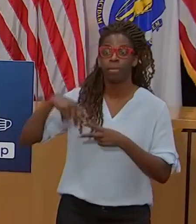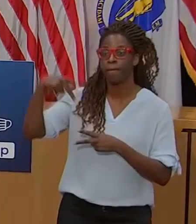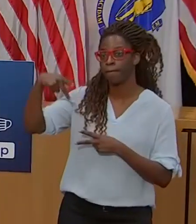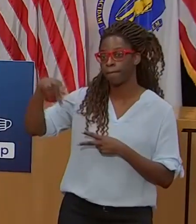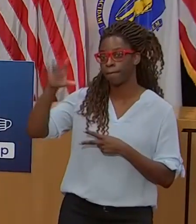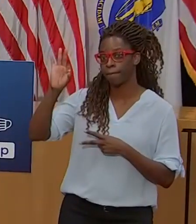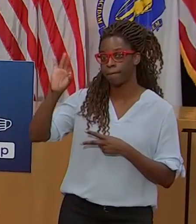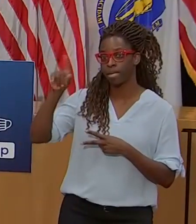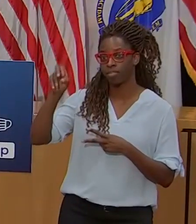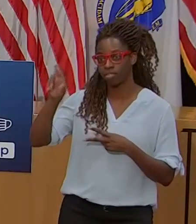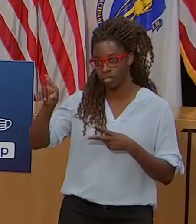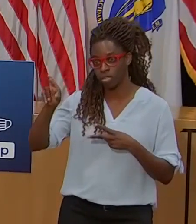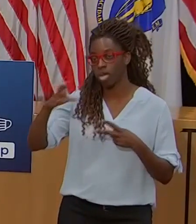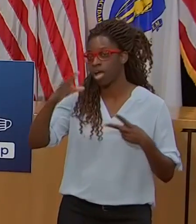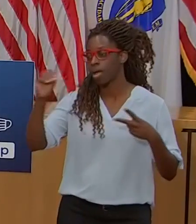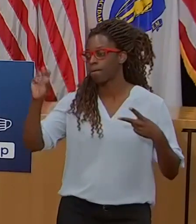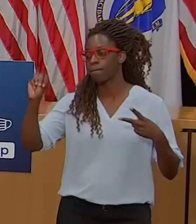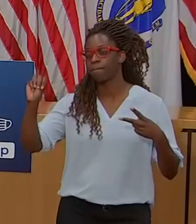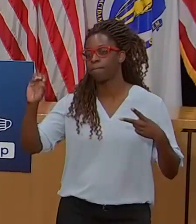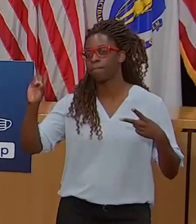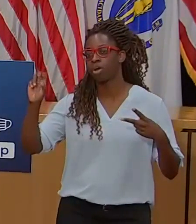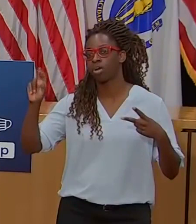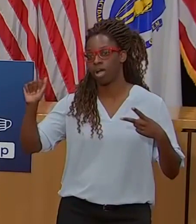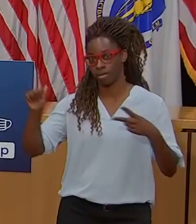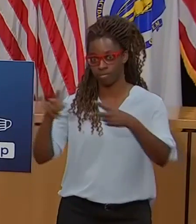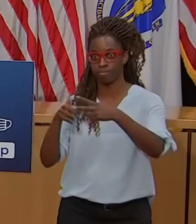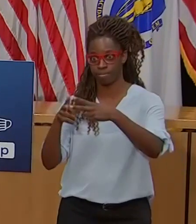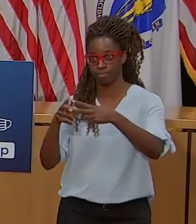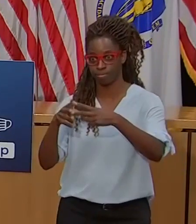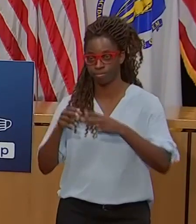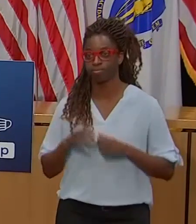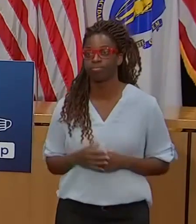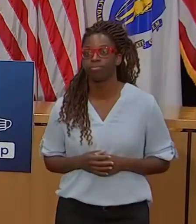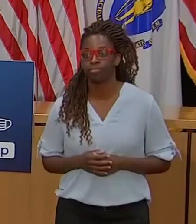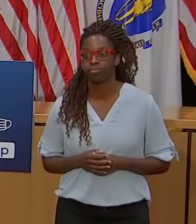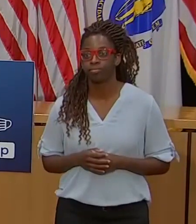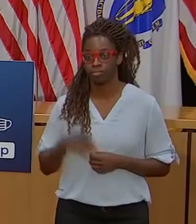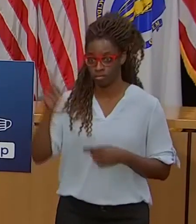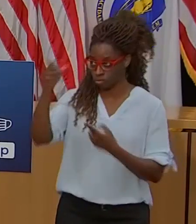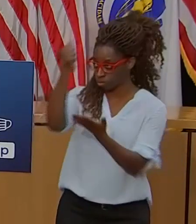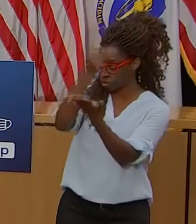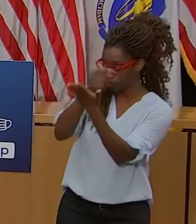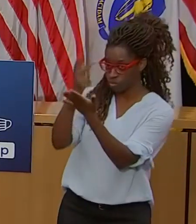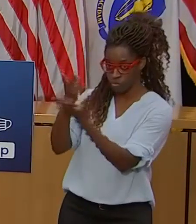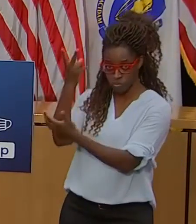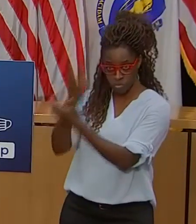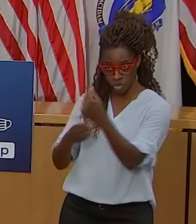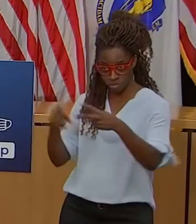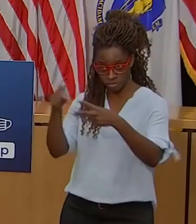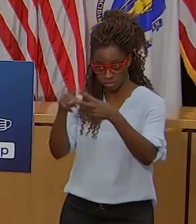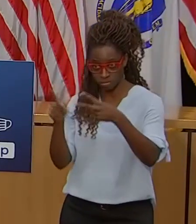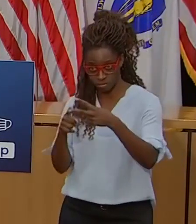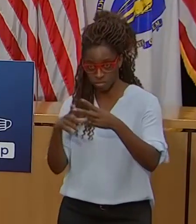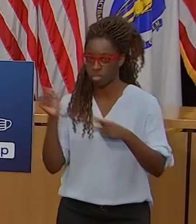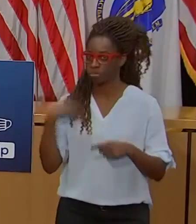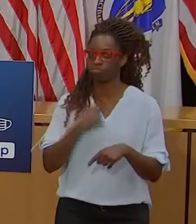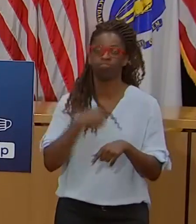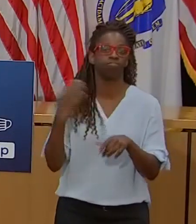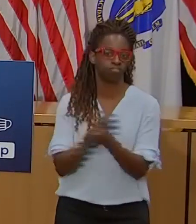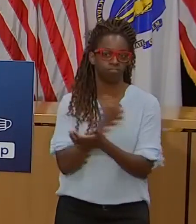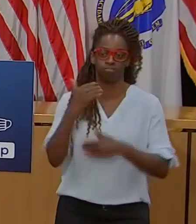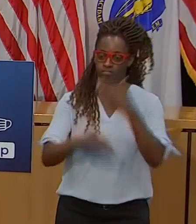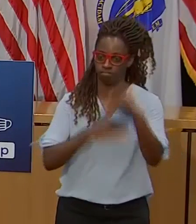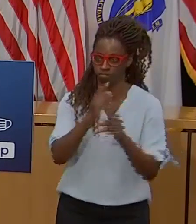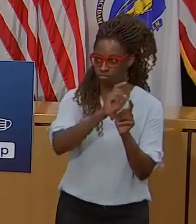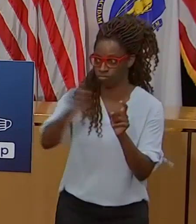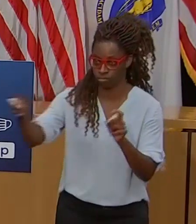soon as that's done, and as soon as the shipments start to come, we'll move quickly to redistribute the first doses. Today, we'll also